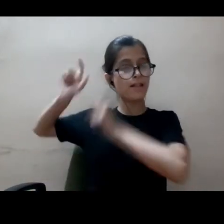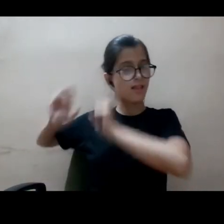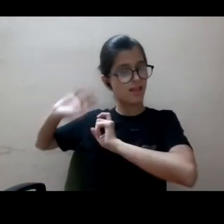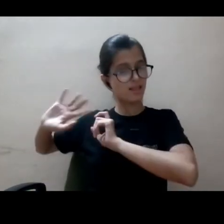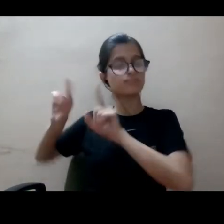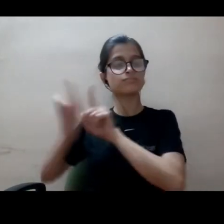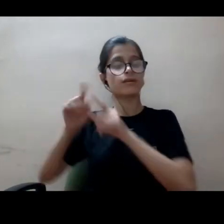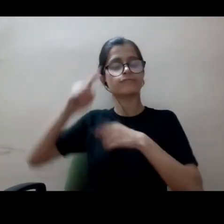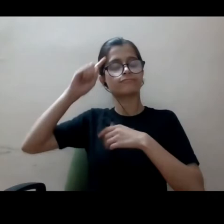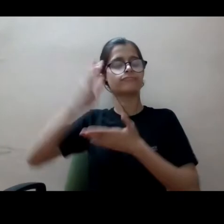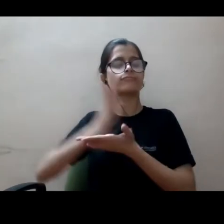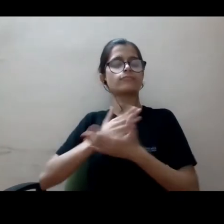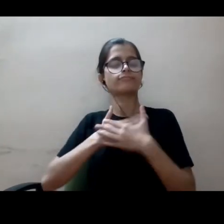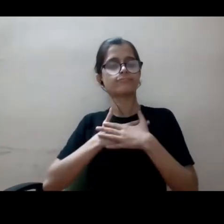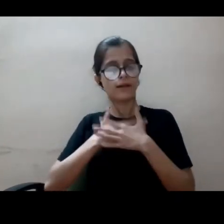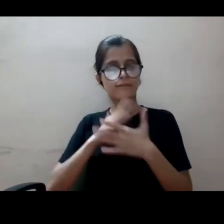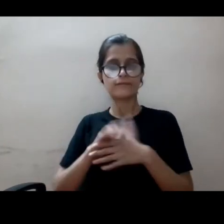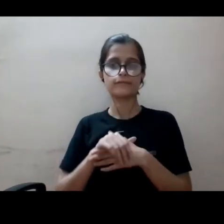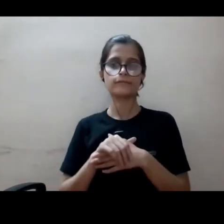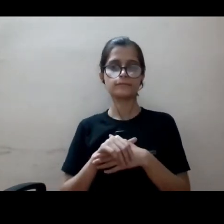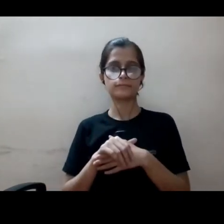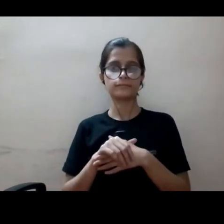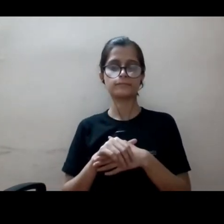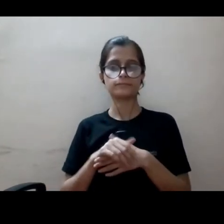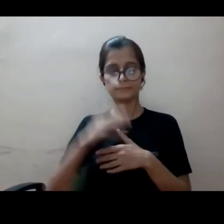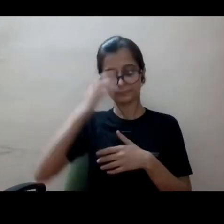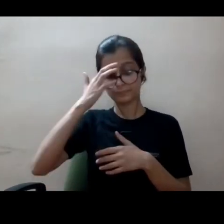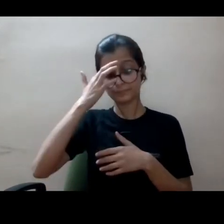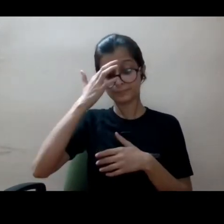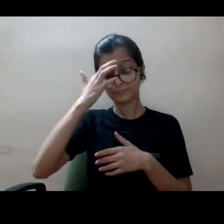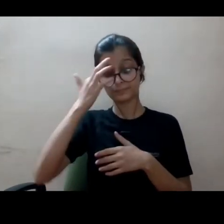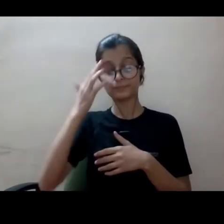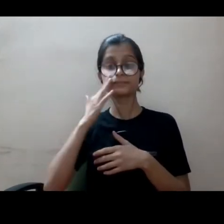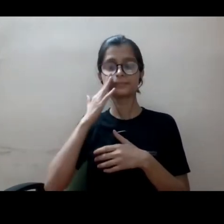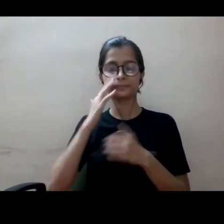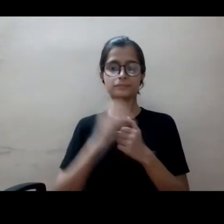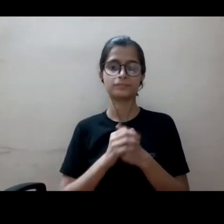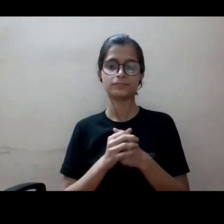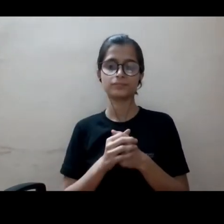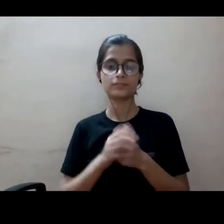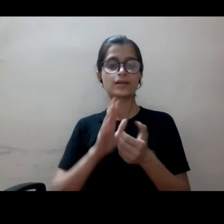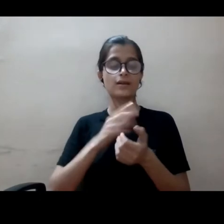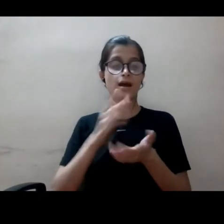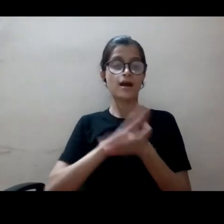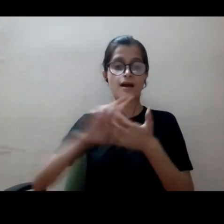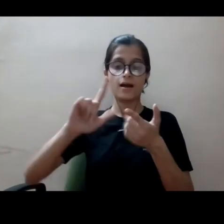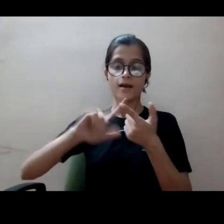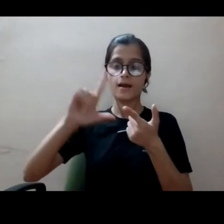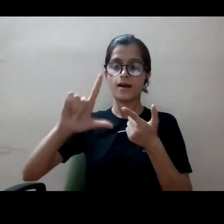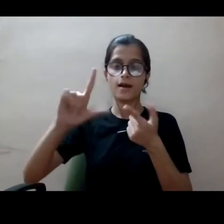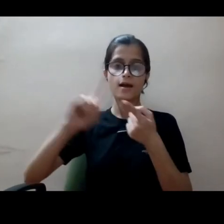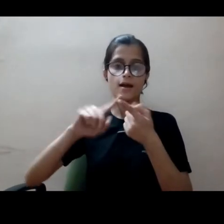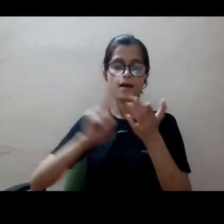the blind Mount Rushmore with Homer, Milton, Annie Sullivan, Helen Keller, and Ray